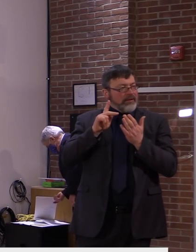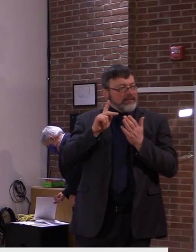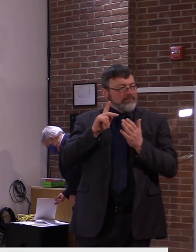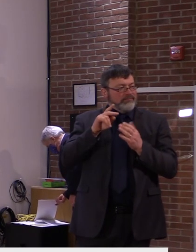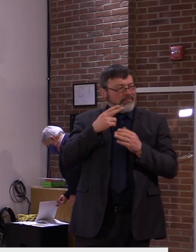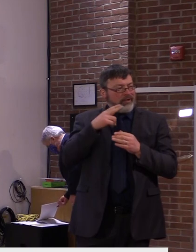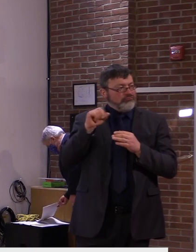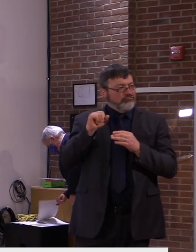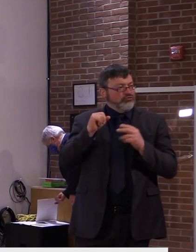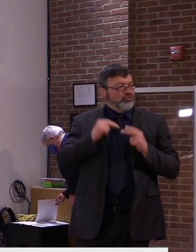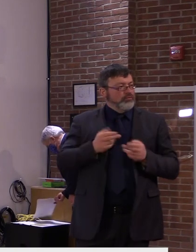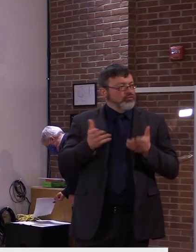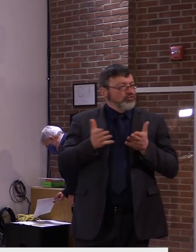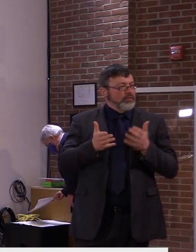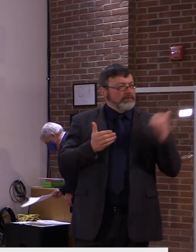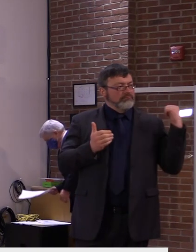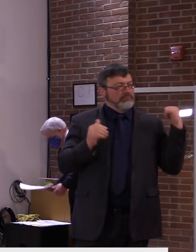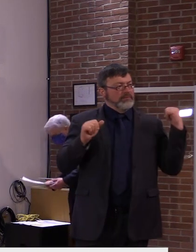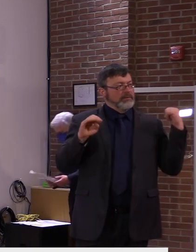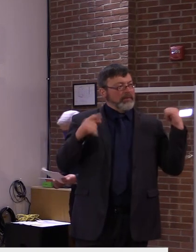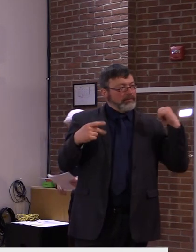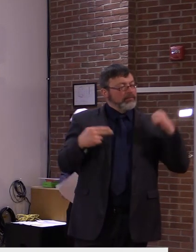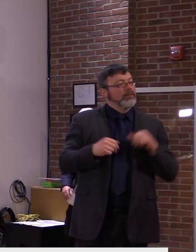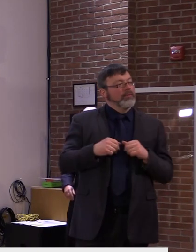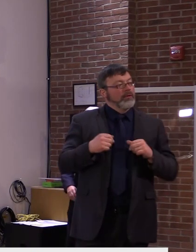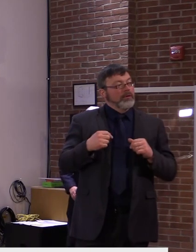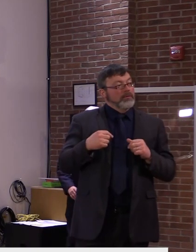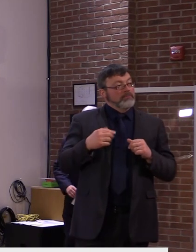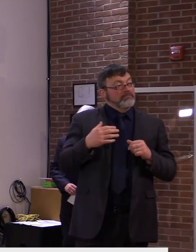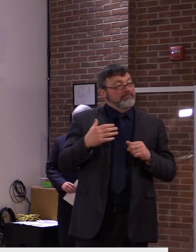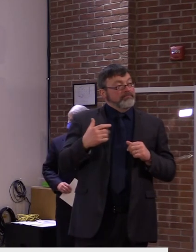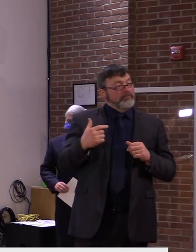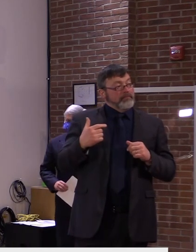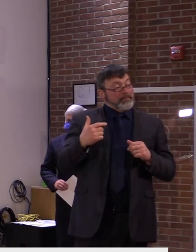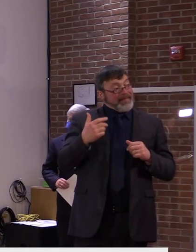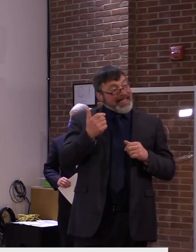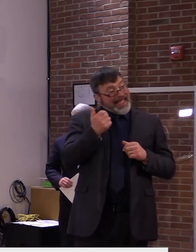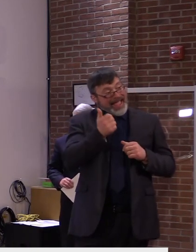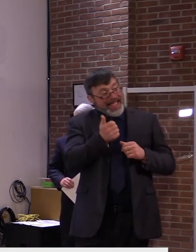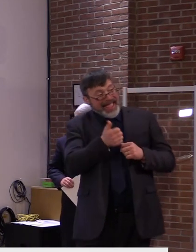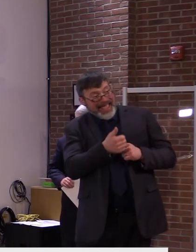the online vaccine registration process. The reader is